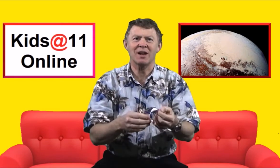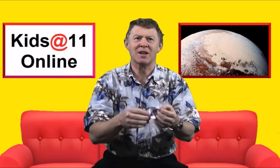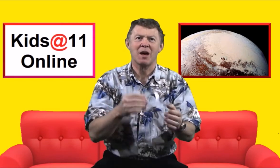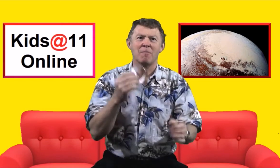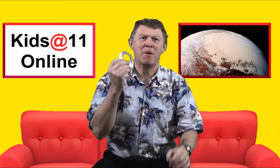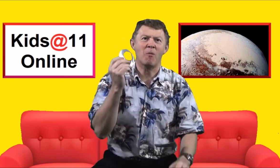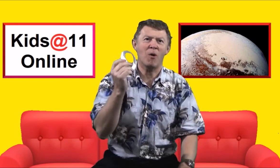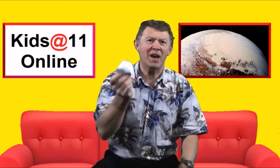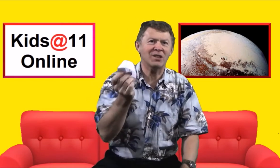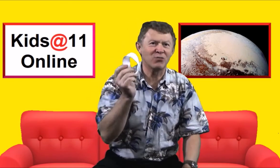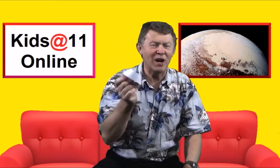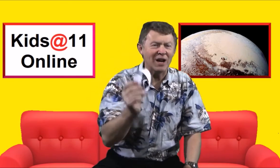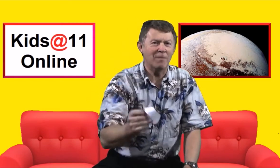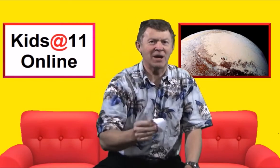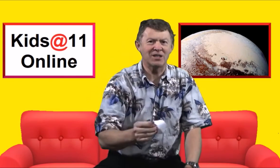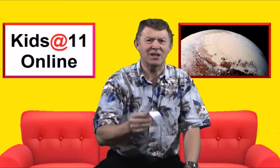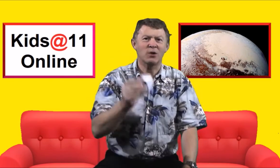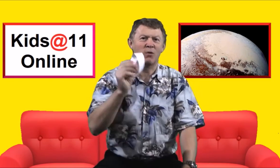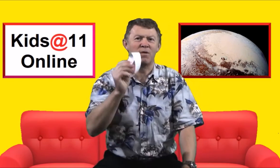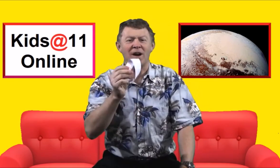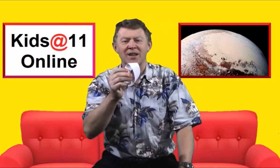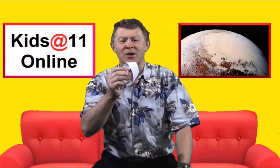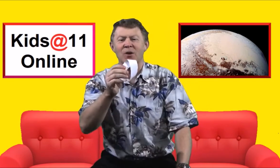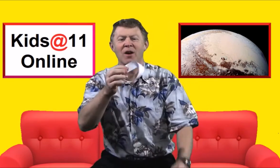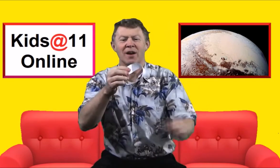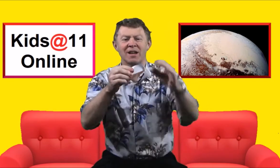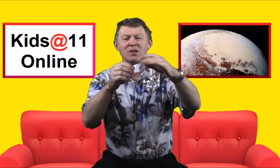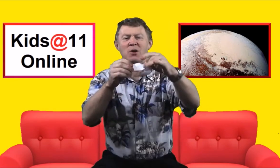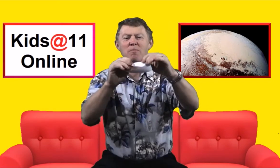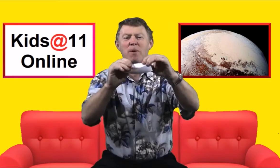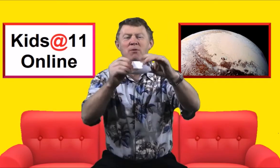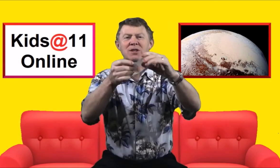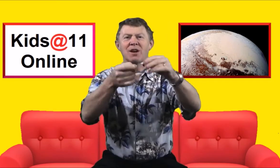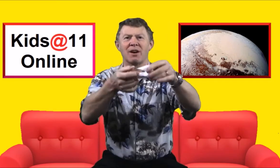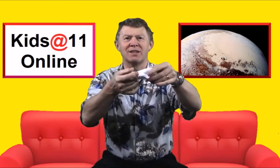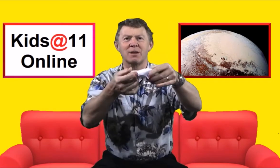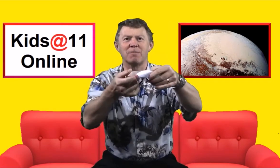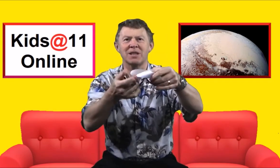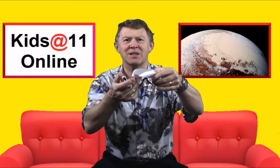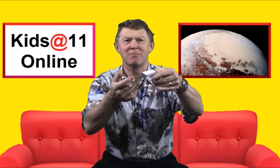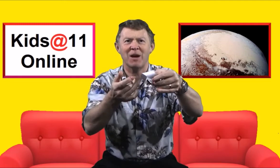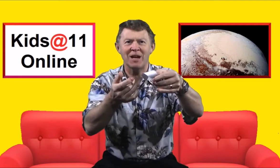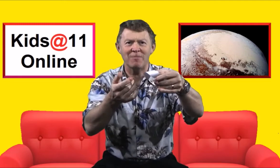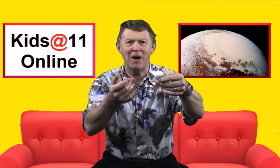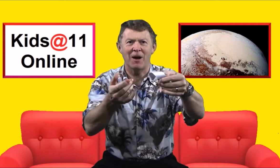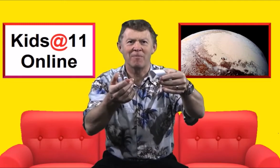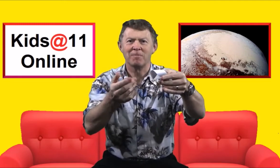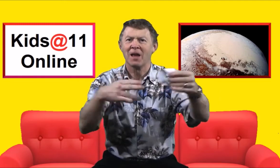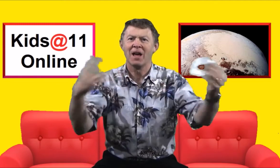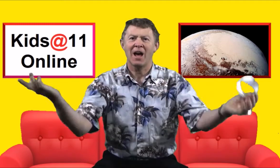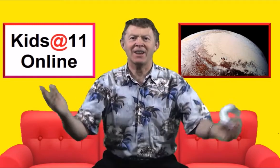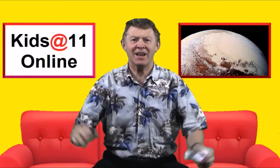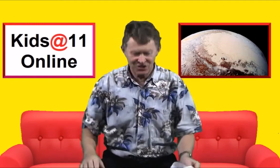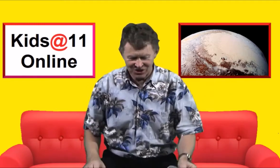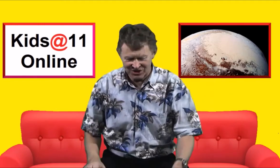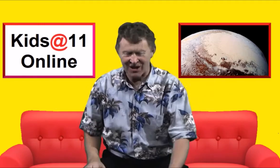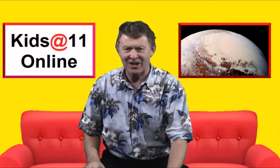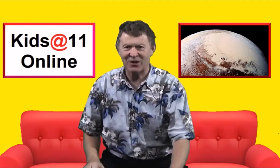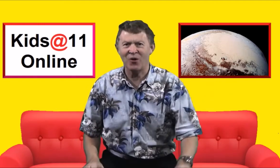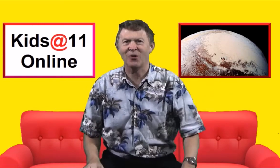end. But what is really amazing, you'll find that your line is on both sides of the piece of paper, and that's just like God,